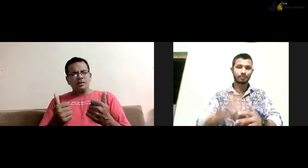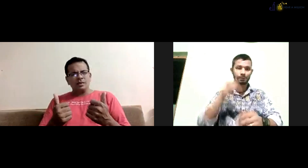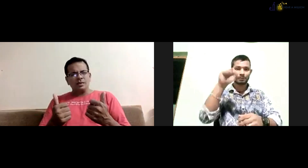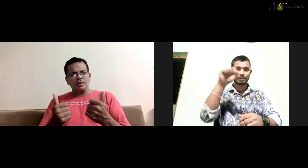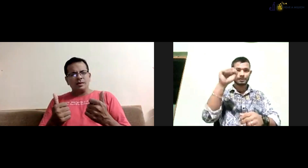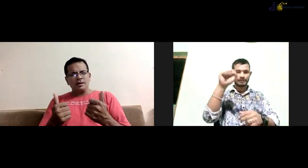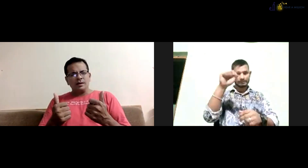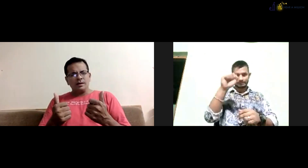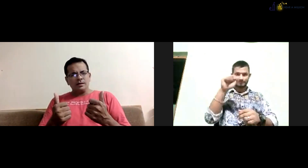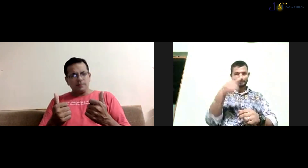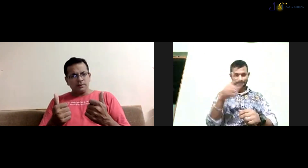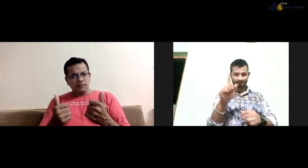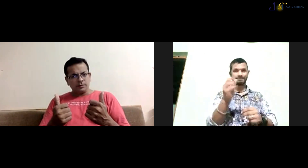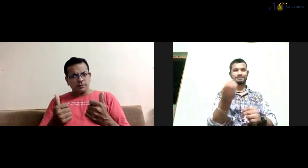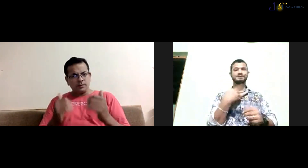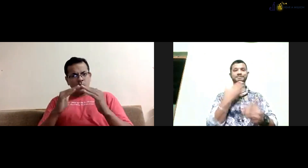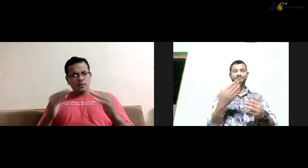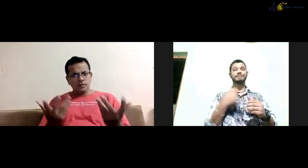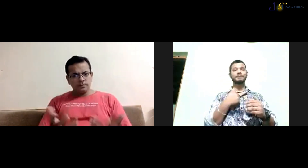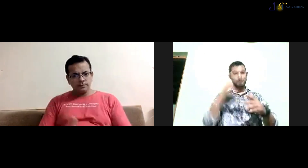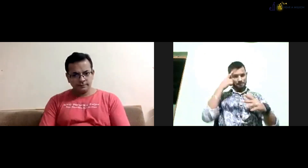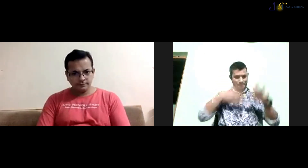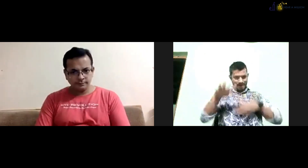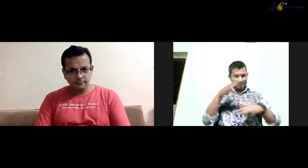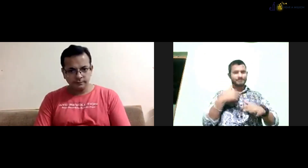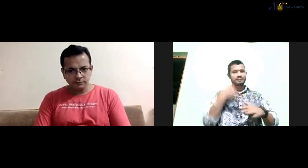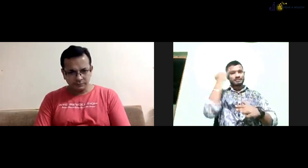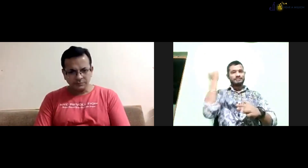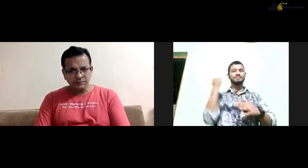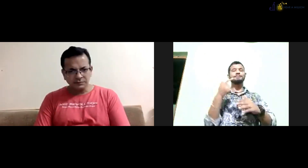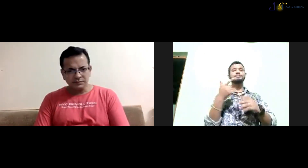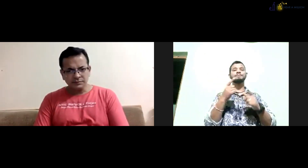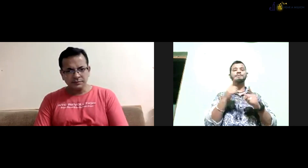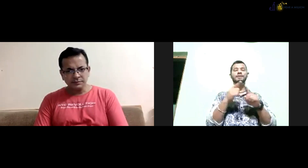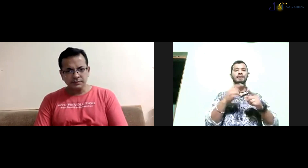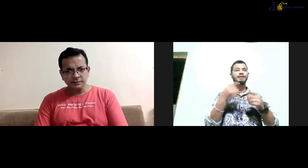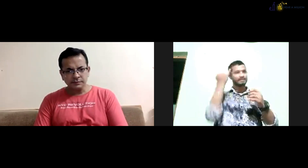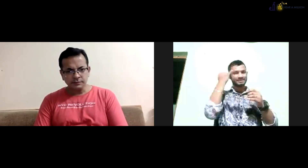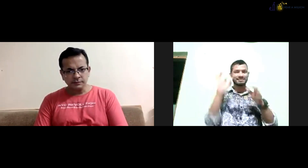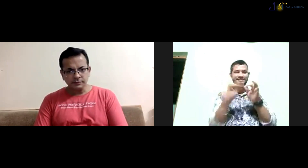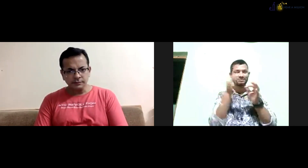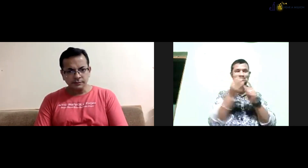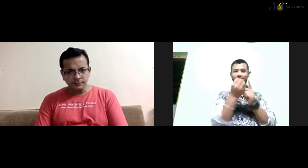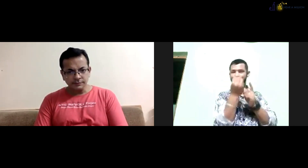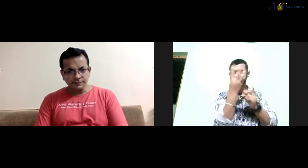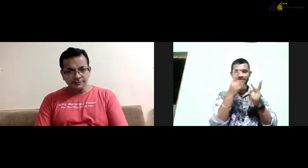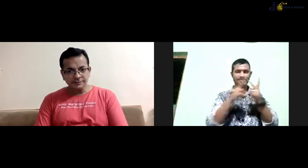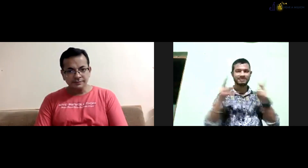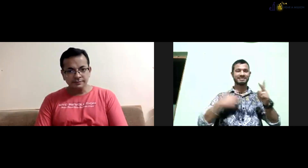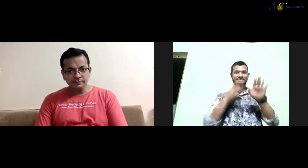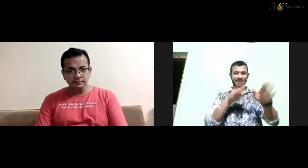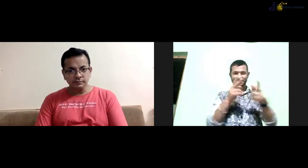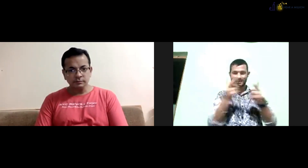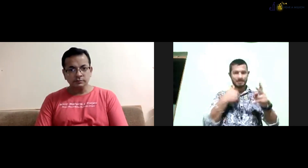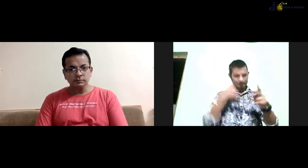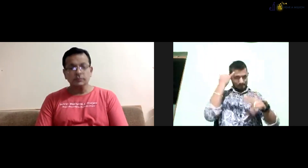you you can do work while sitting at home. Yes, right. I was planning that. I